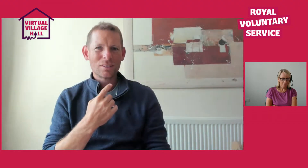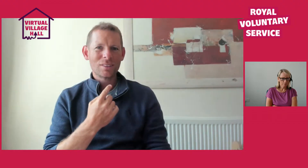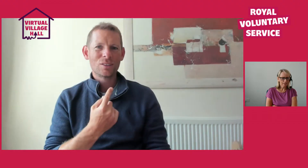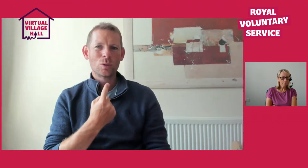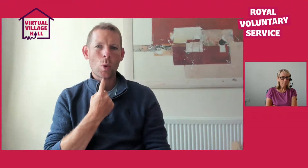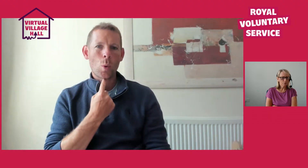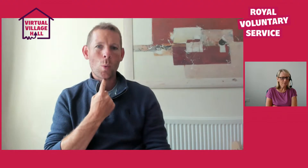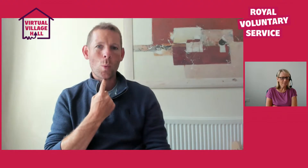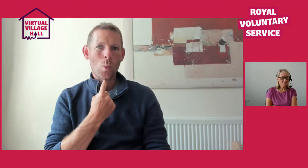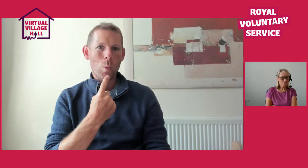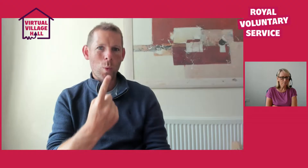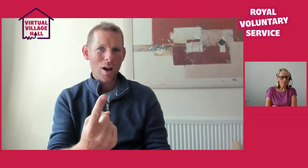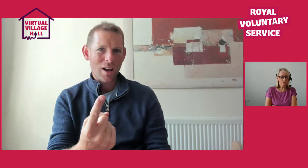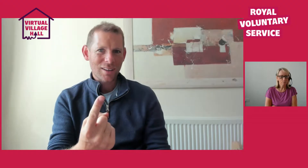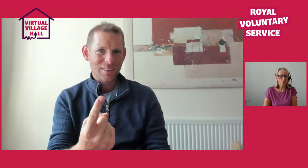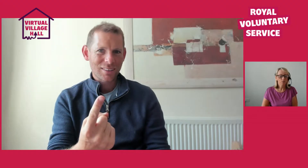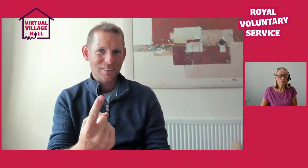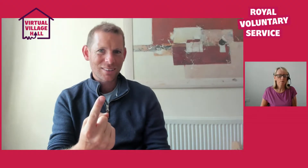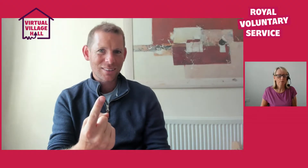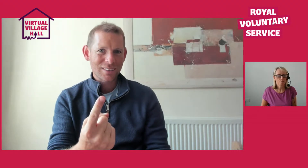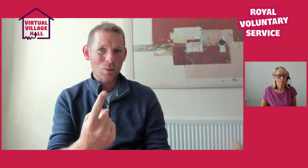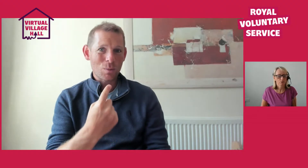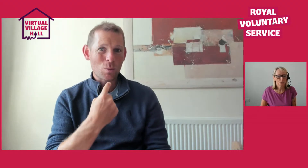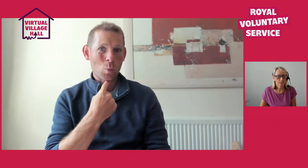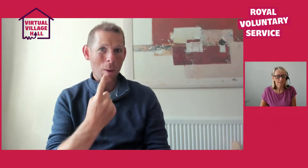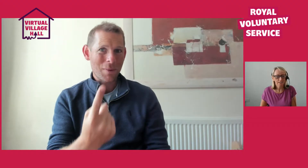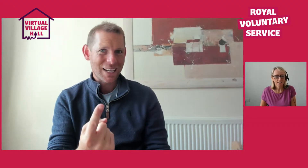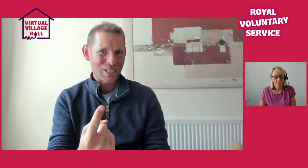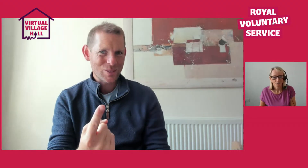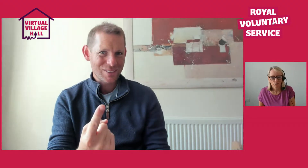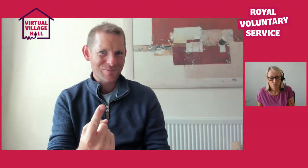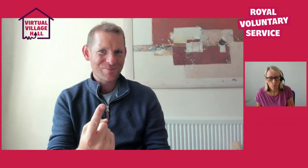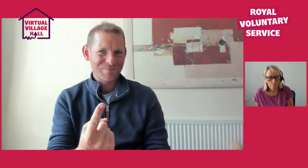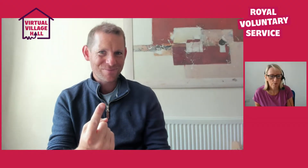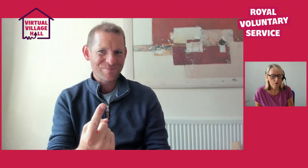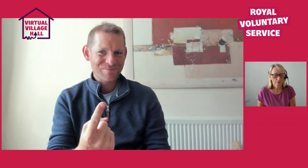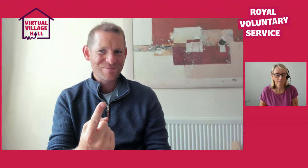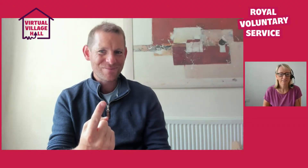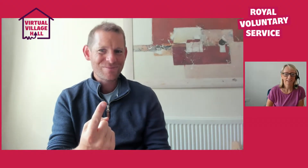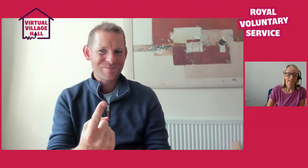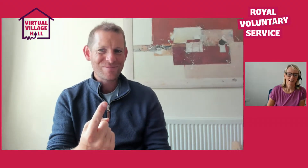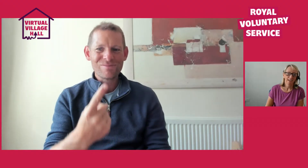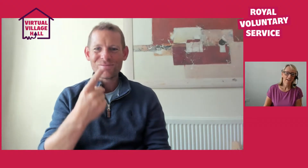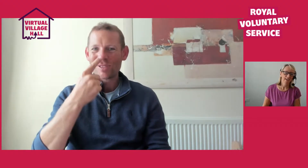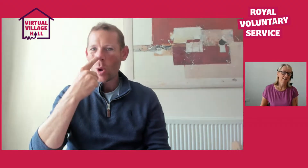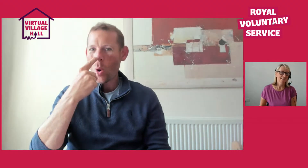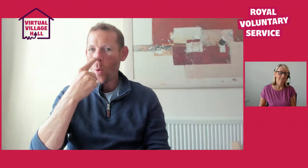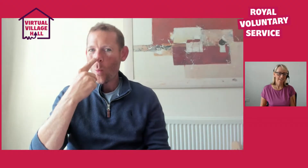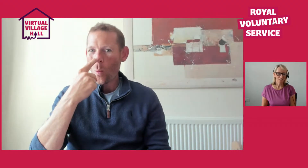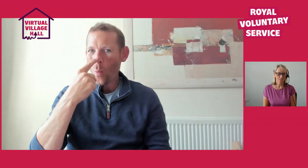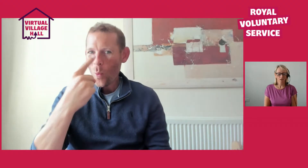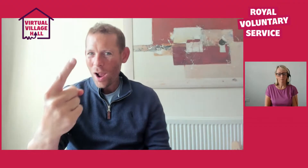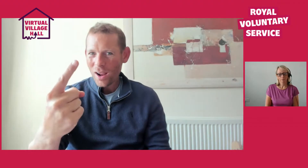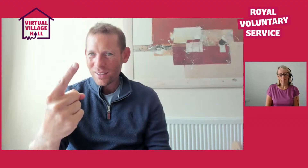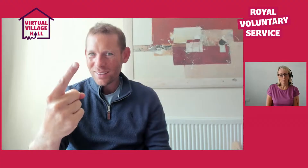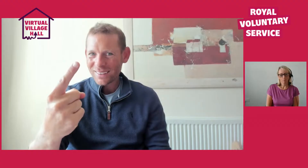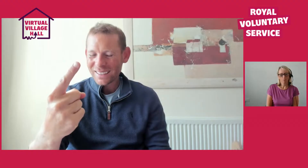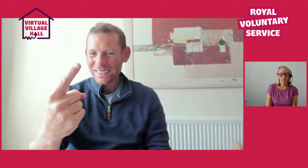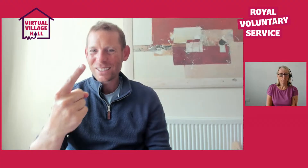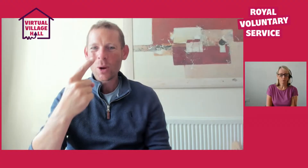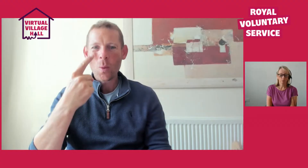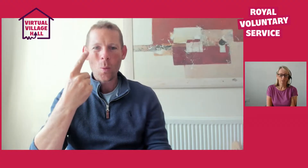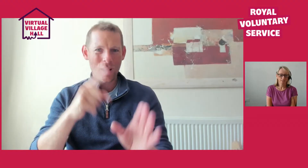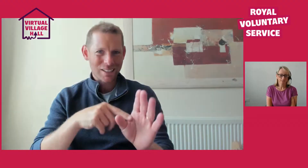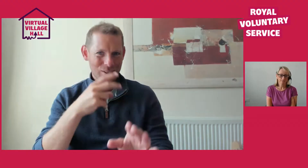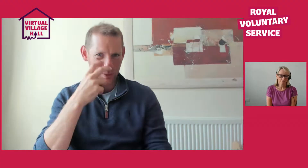It's a little bit confusing, isn't it? Because pounds are coming from the chin, which is 1 pound, and age is coming from